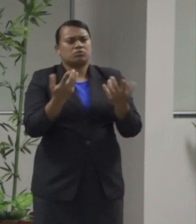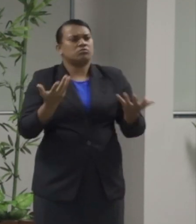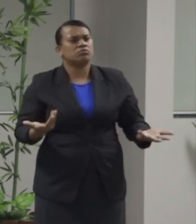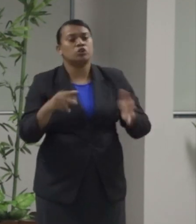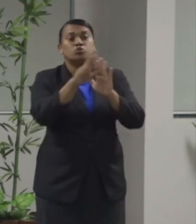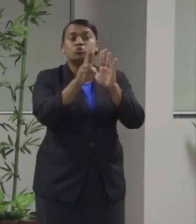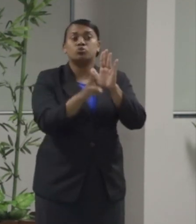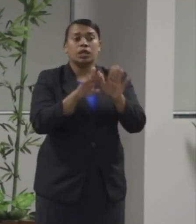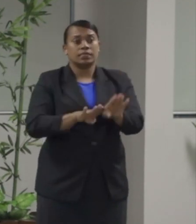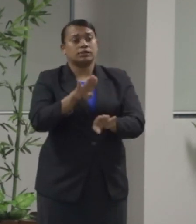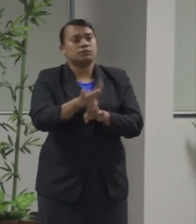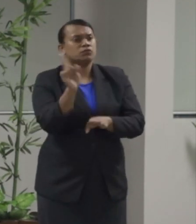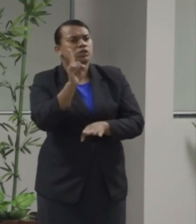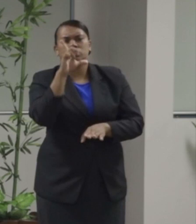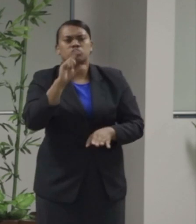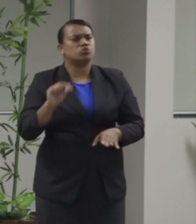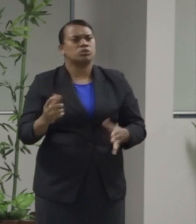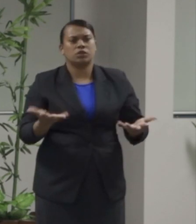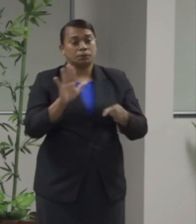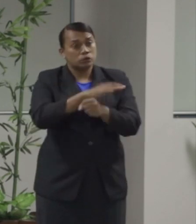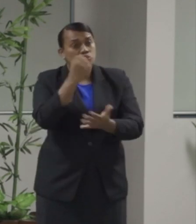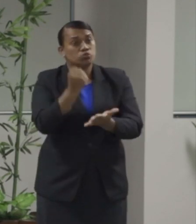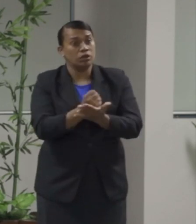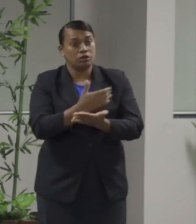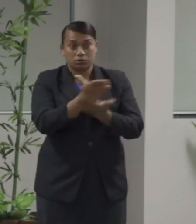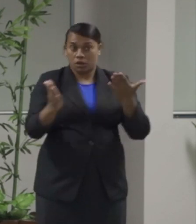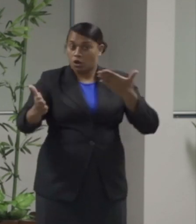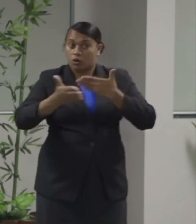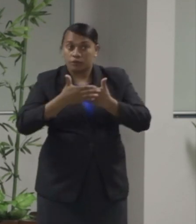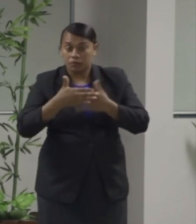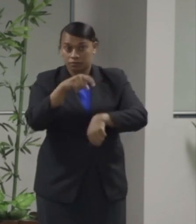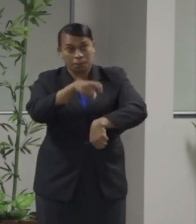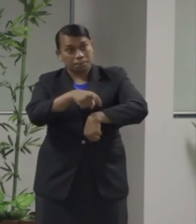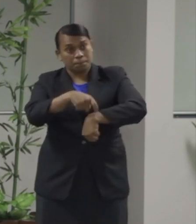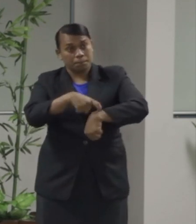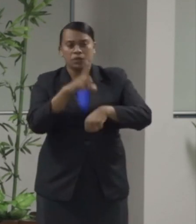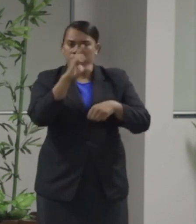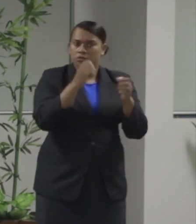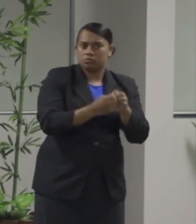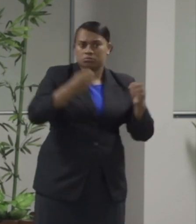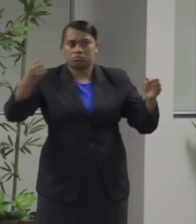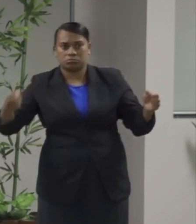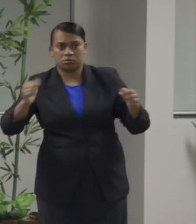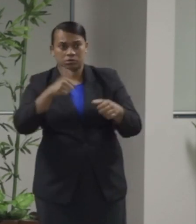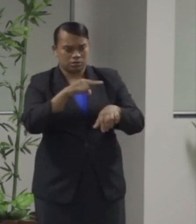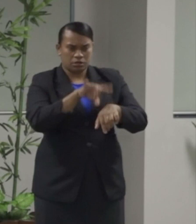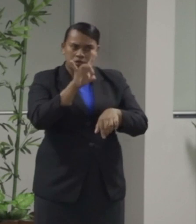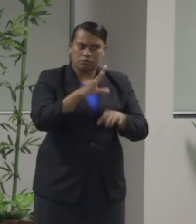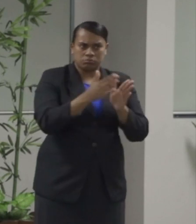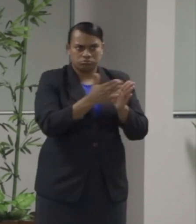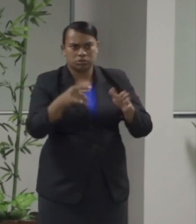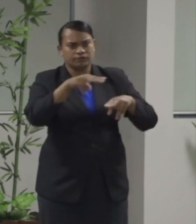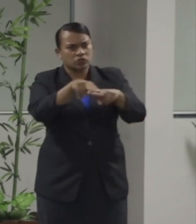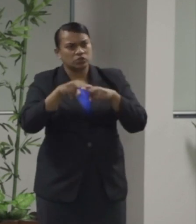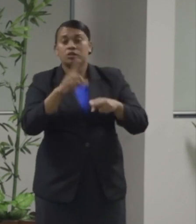ensure the curfew is implemented without a hitch, and also be explaining how our markets and other vendors